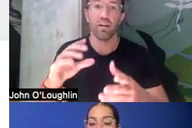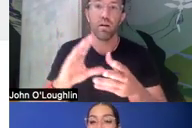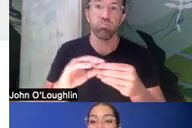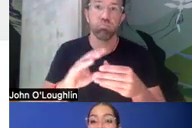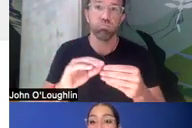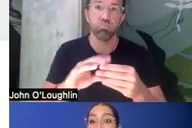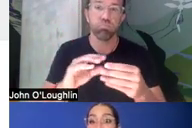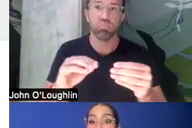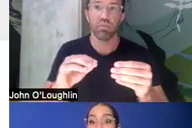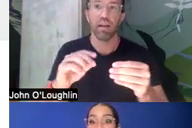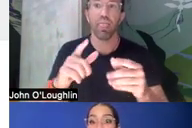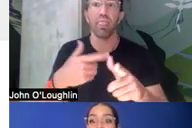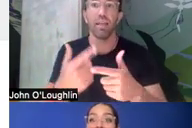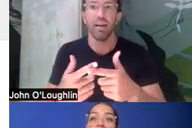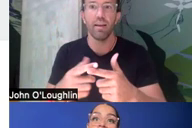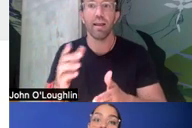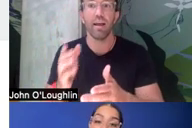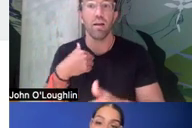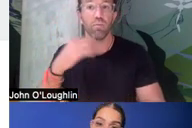we have that there. So you can see me